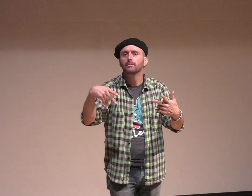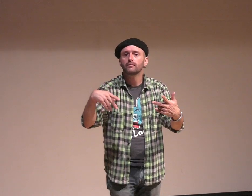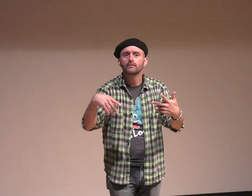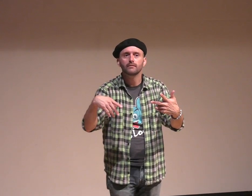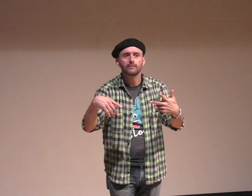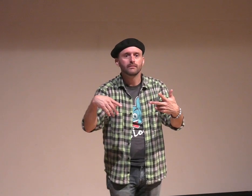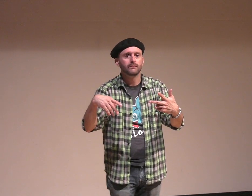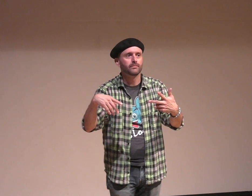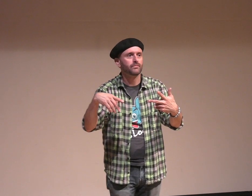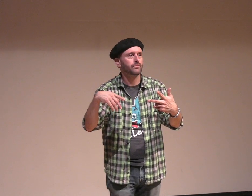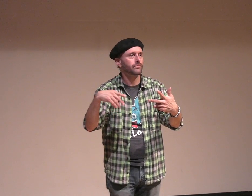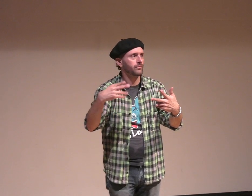The second one's going to be hip hop.